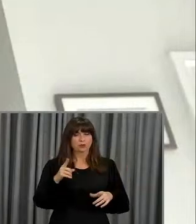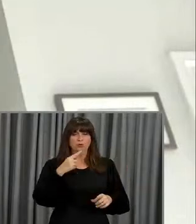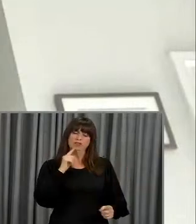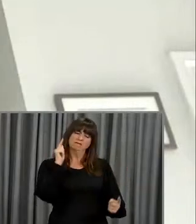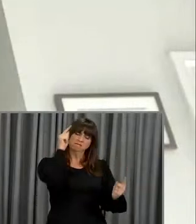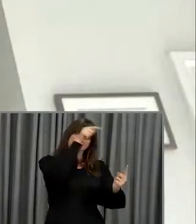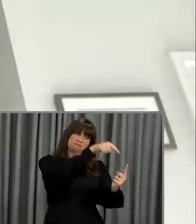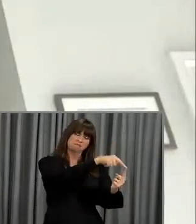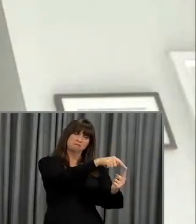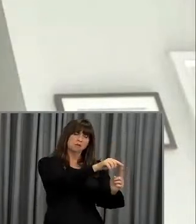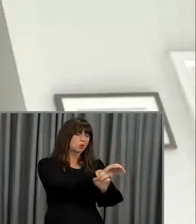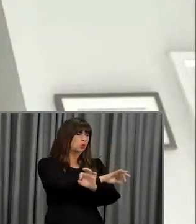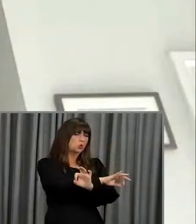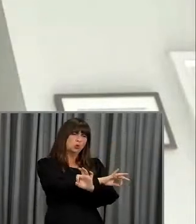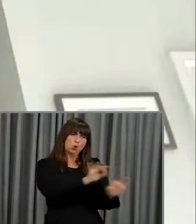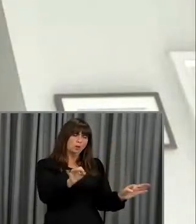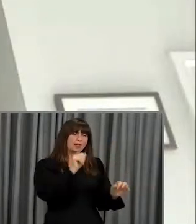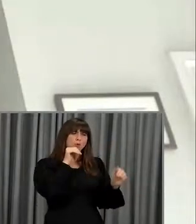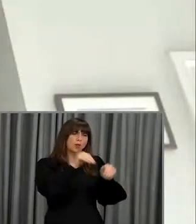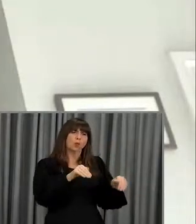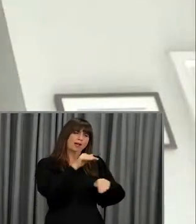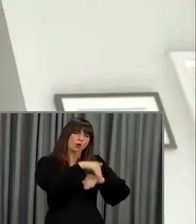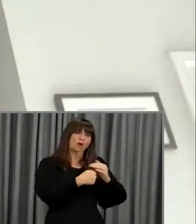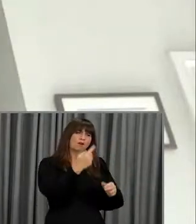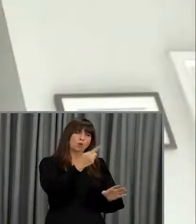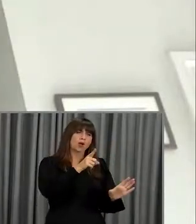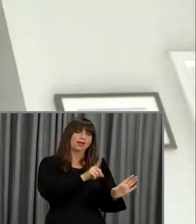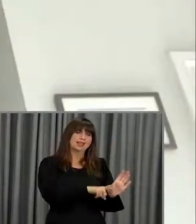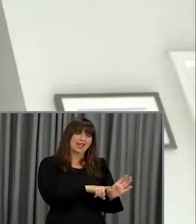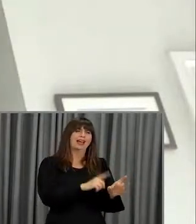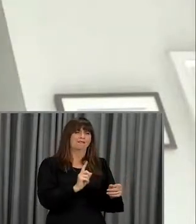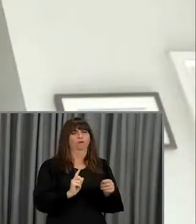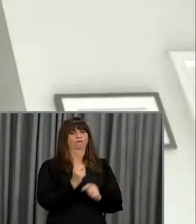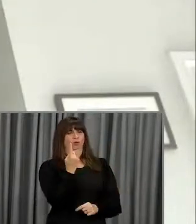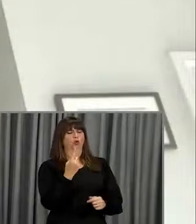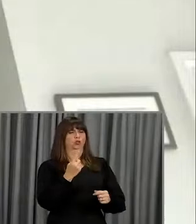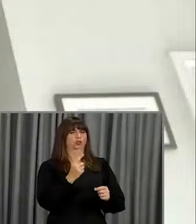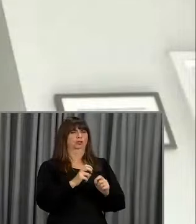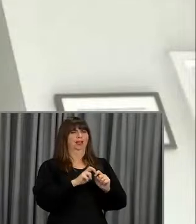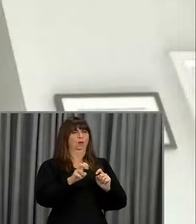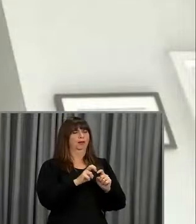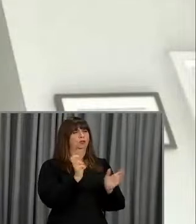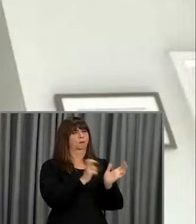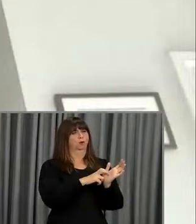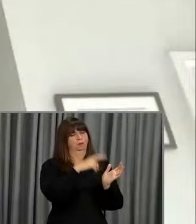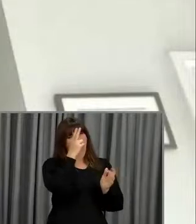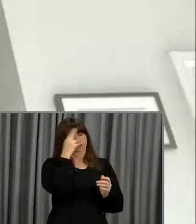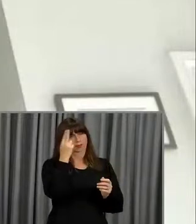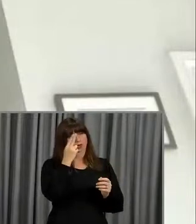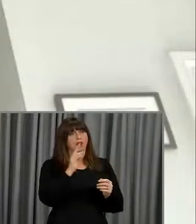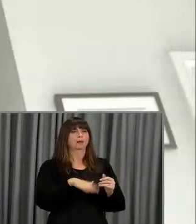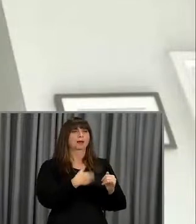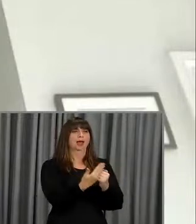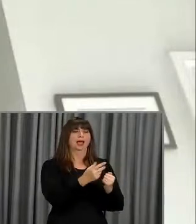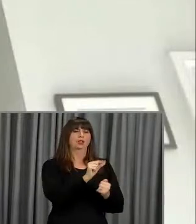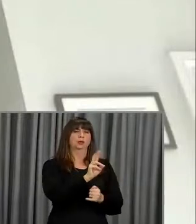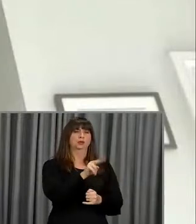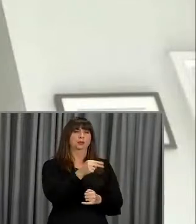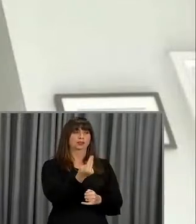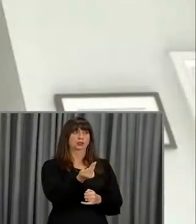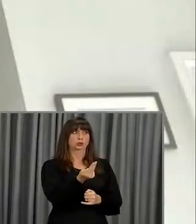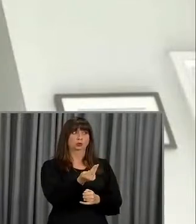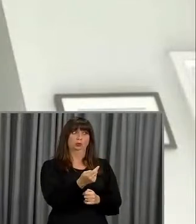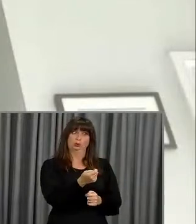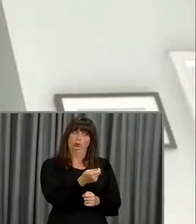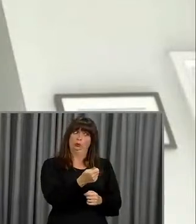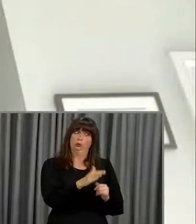no one in Wales waiting more than a year for their first outpatient appointment by the end of 2022. We're getting